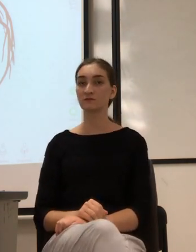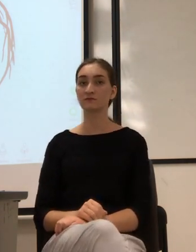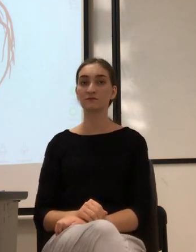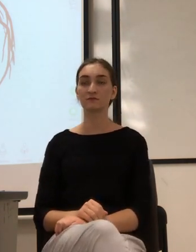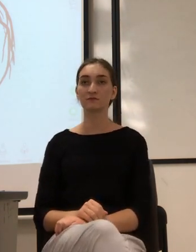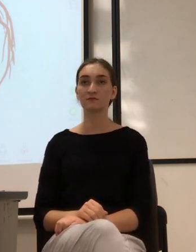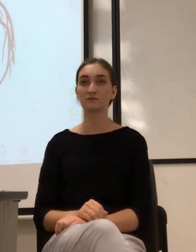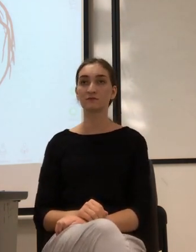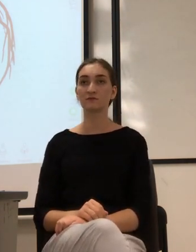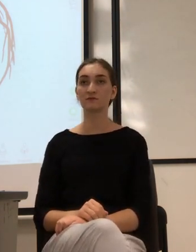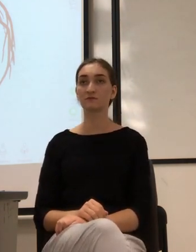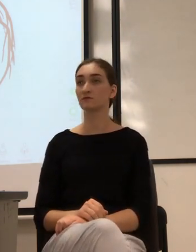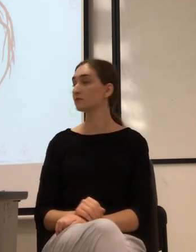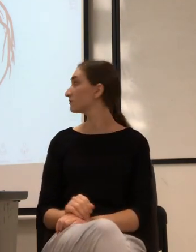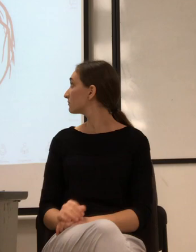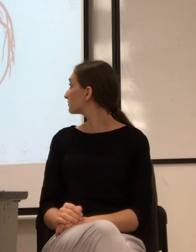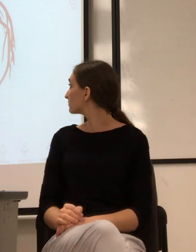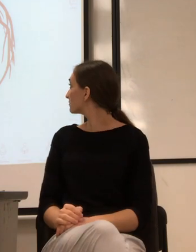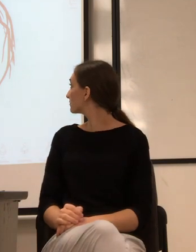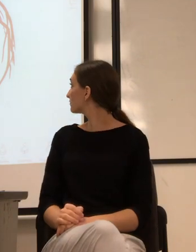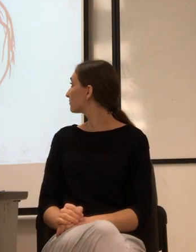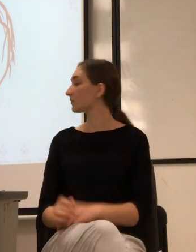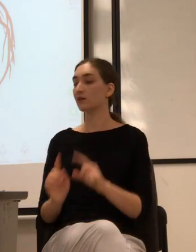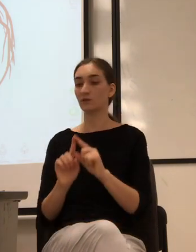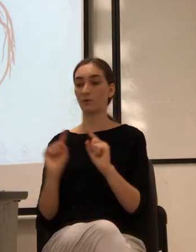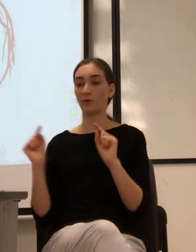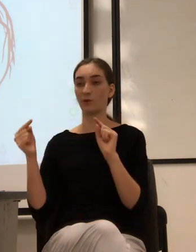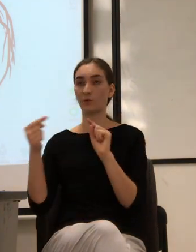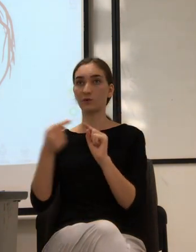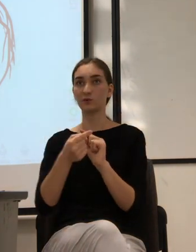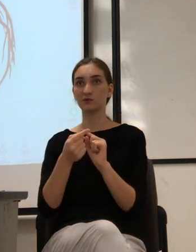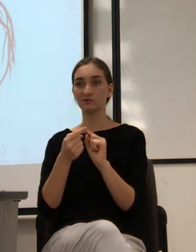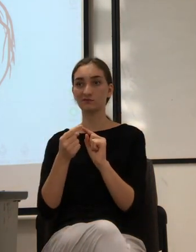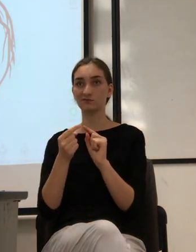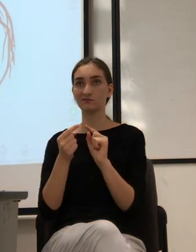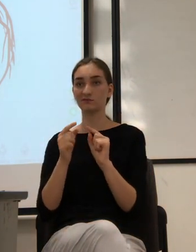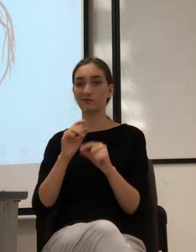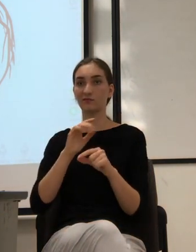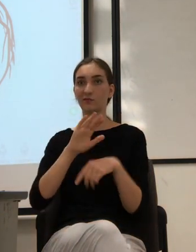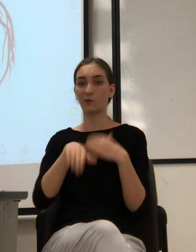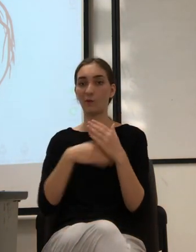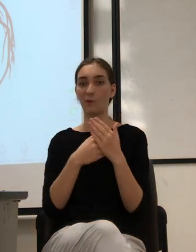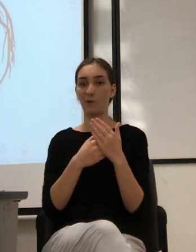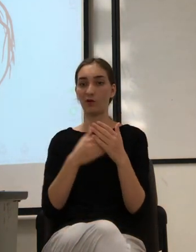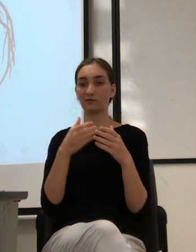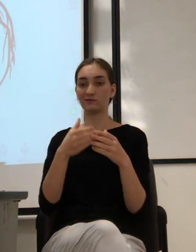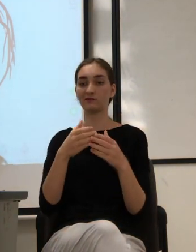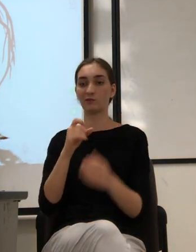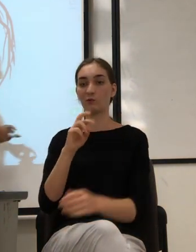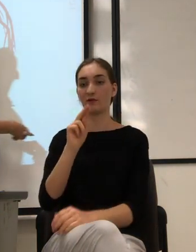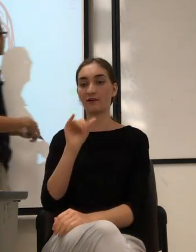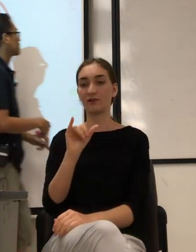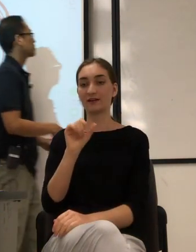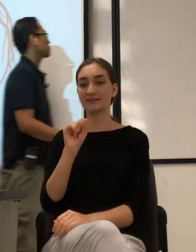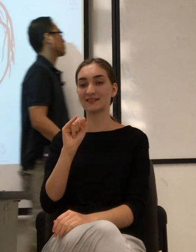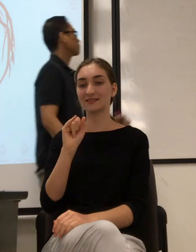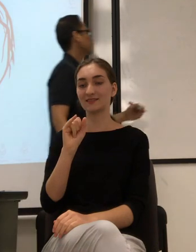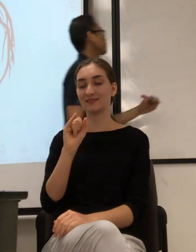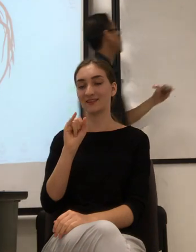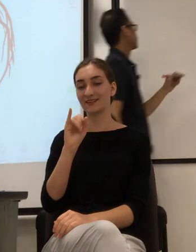It wraps all the way around the coronary sinus, going all the way to the back. Okay, so.